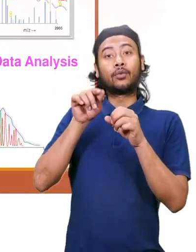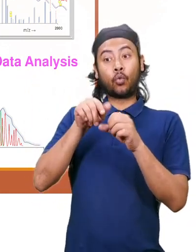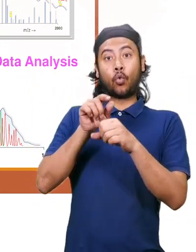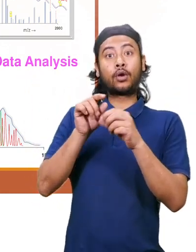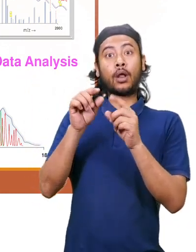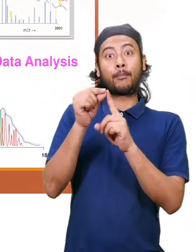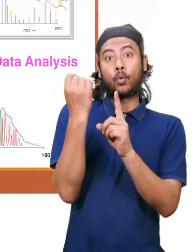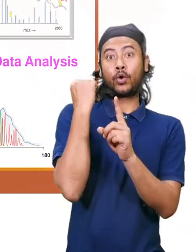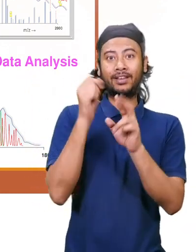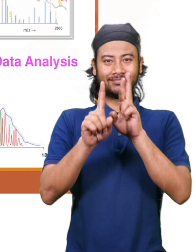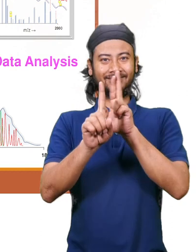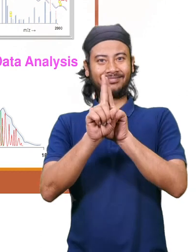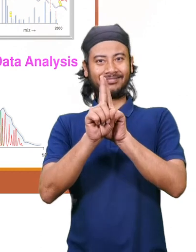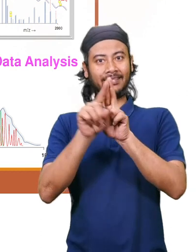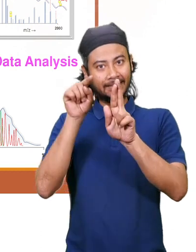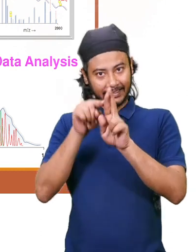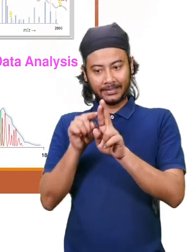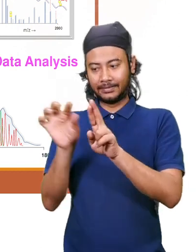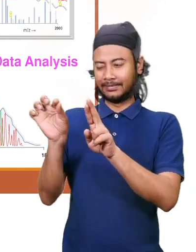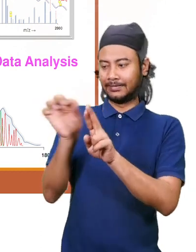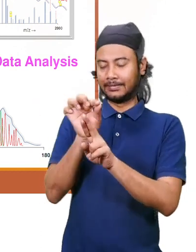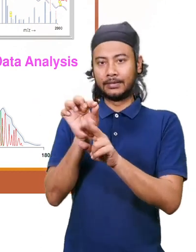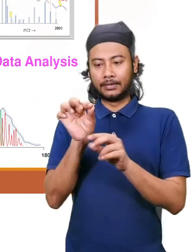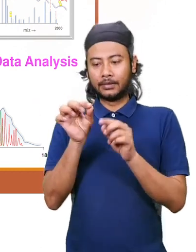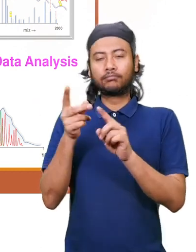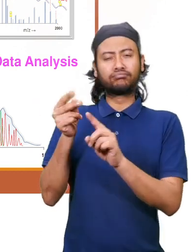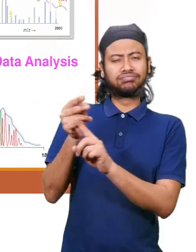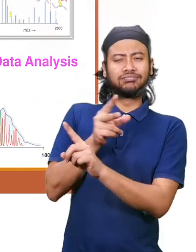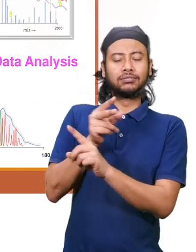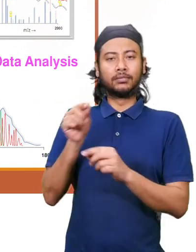of glycosylation on SARS-CoV-2 spike protein.